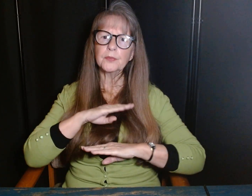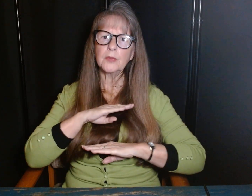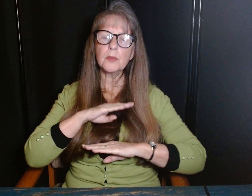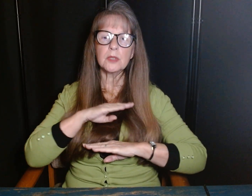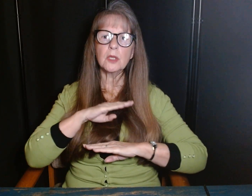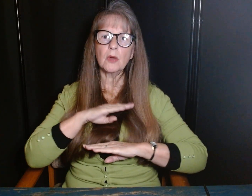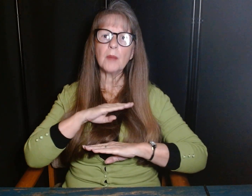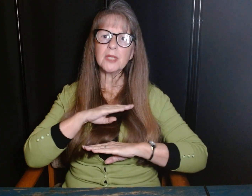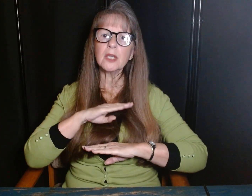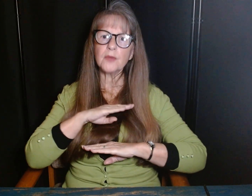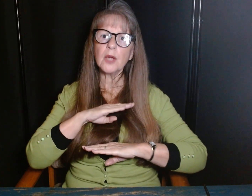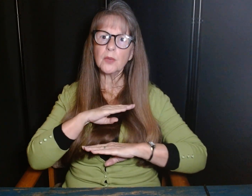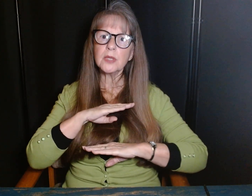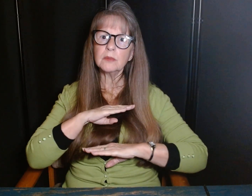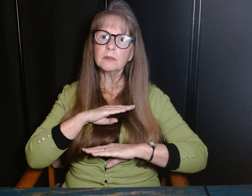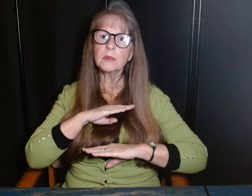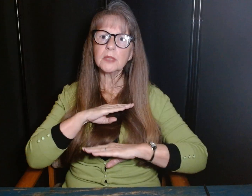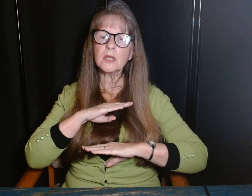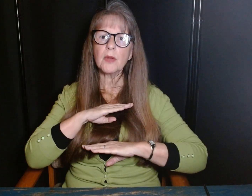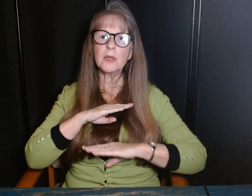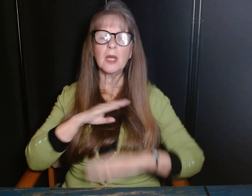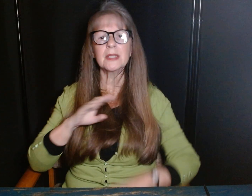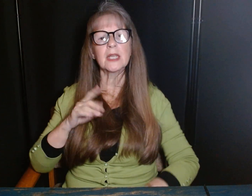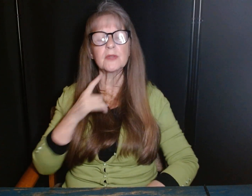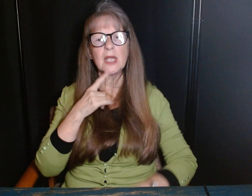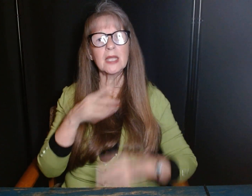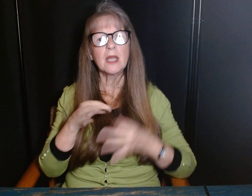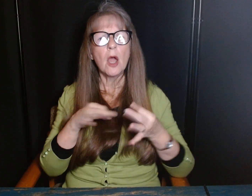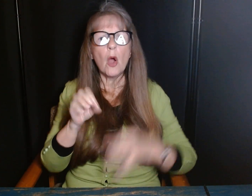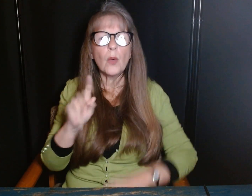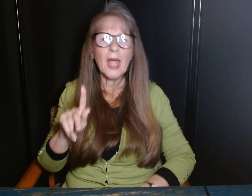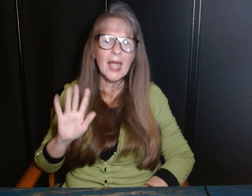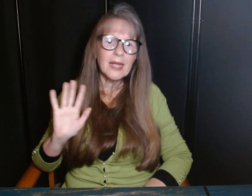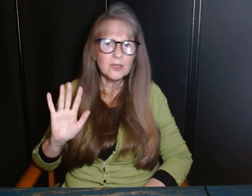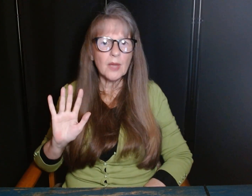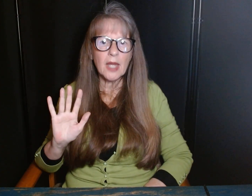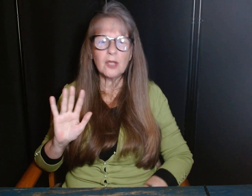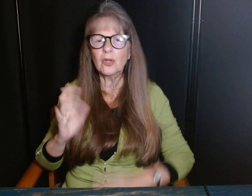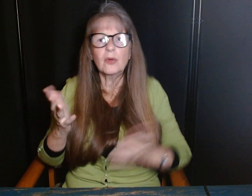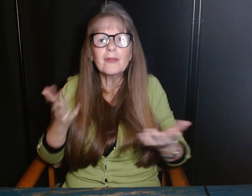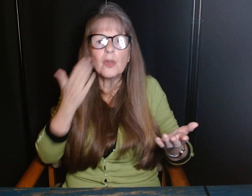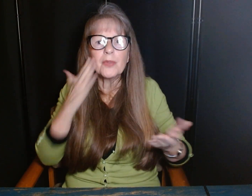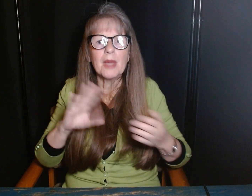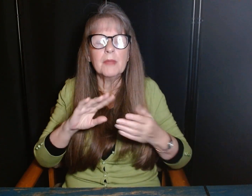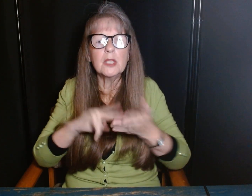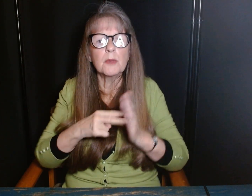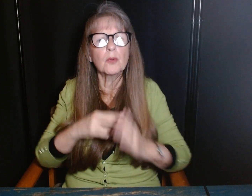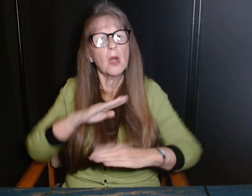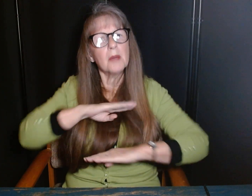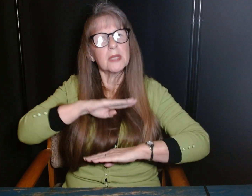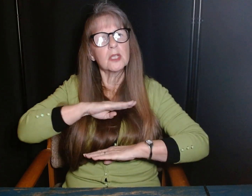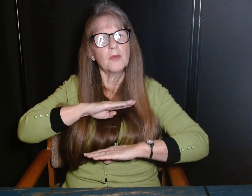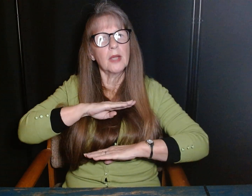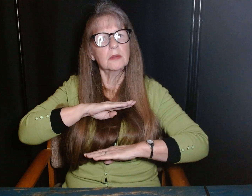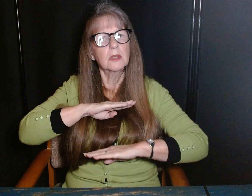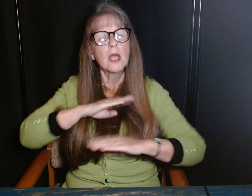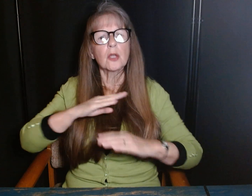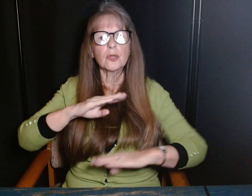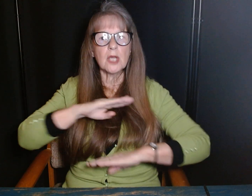was, I'm satisfied with it. I'm satisfied with not instead of saying, okay, it's okay. You don't even know what that means. But if you go, oh, I'm satisfied, because you're satisfied